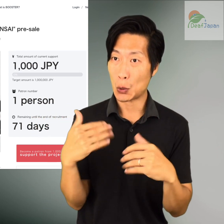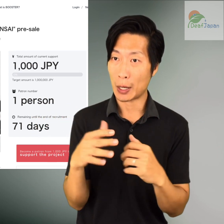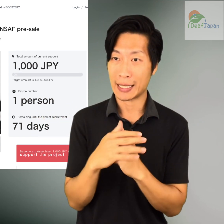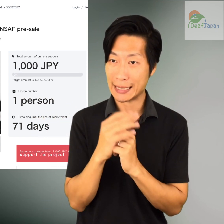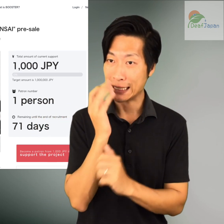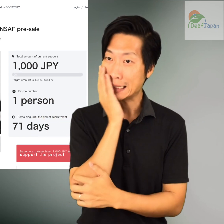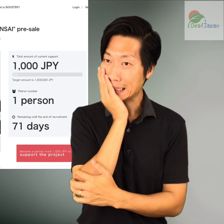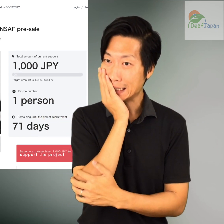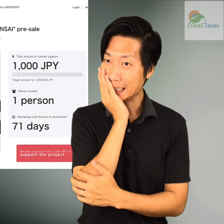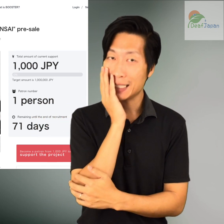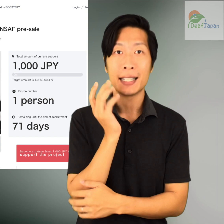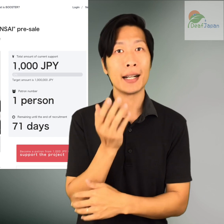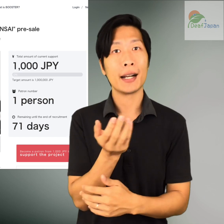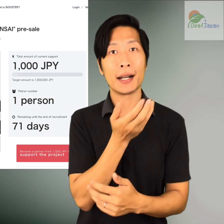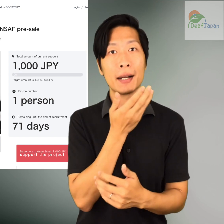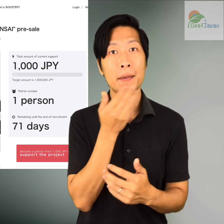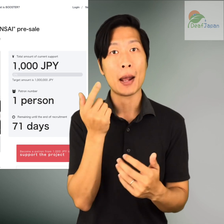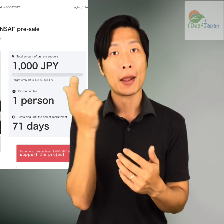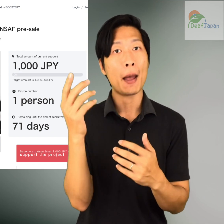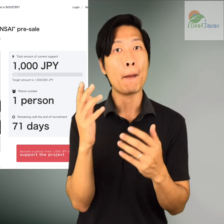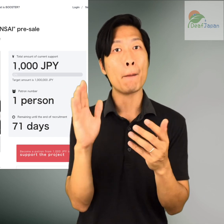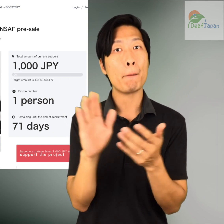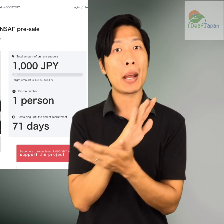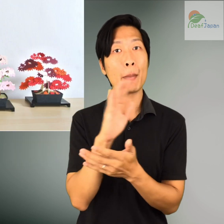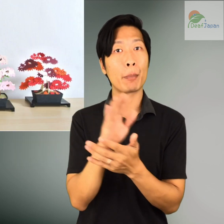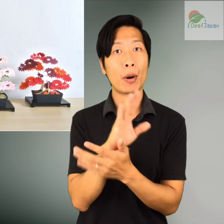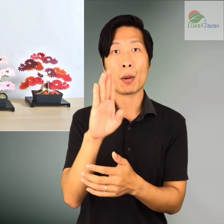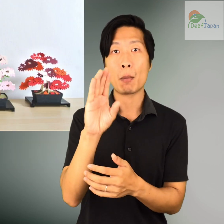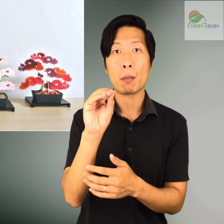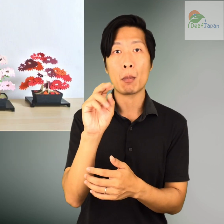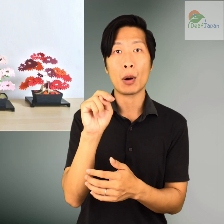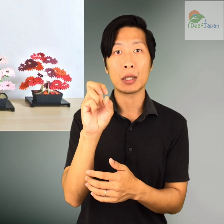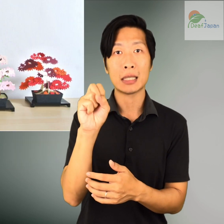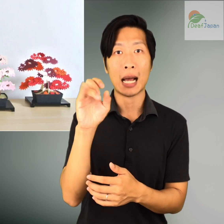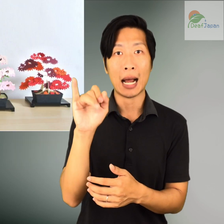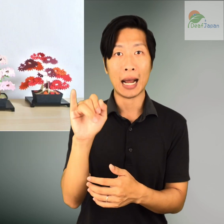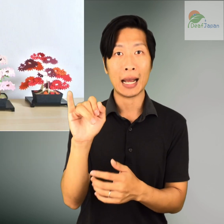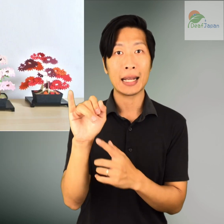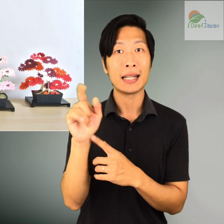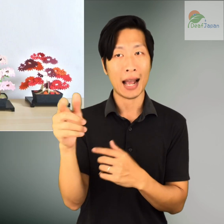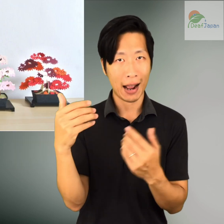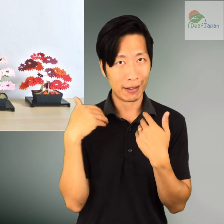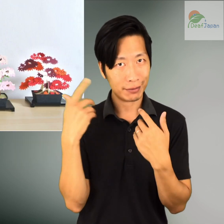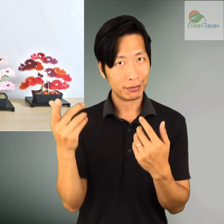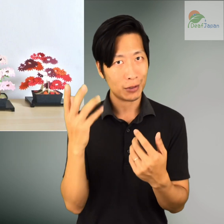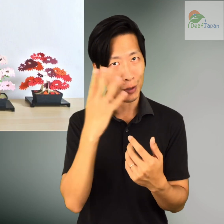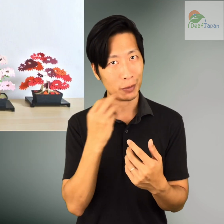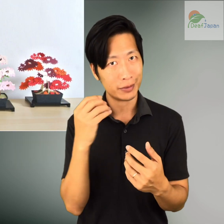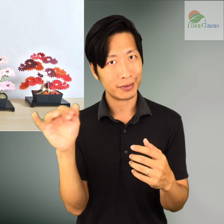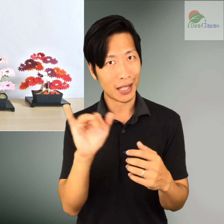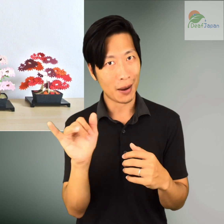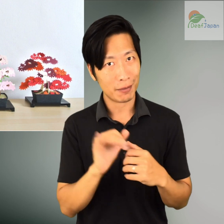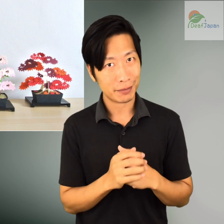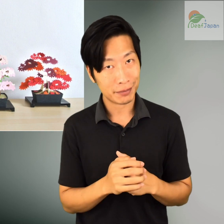lot. So if you find the price a little too steep, we reckon a little paper bonsai tree will work just as